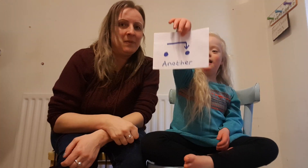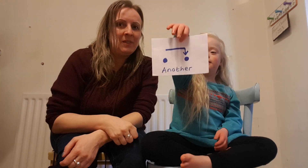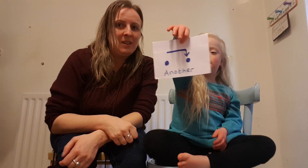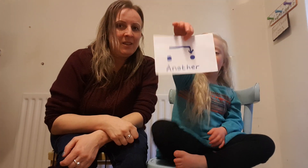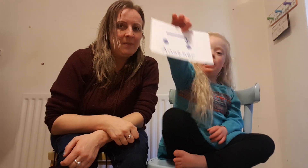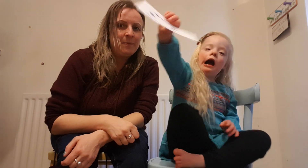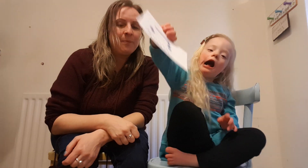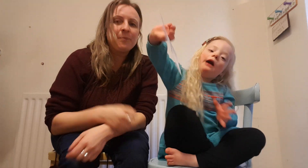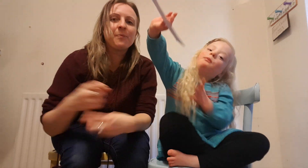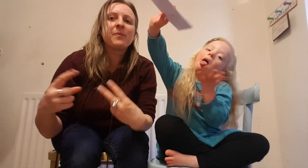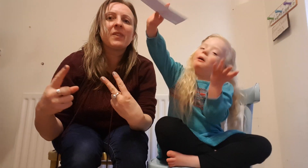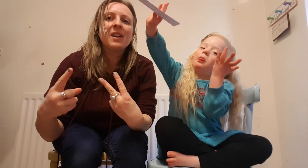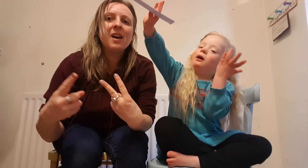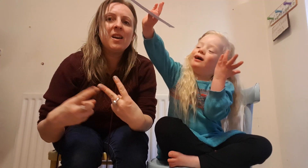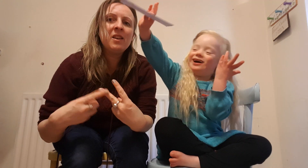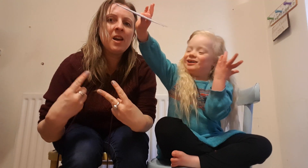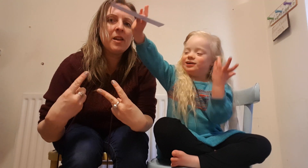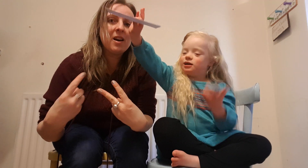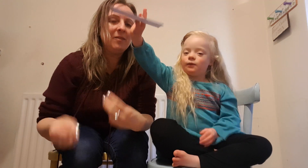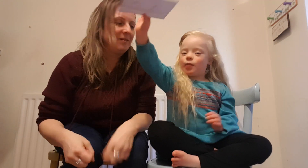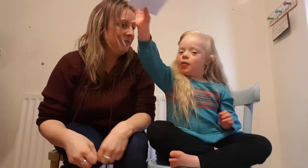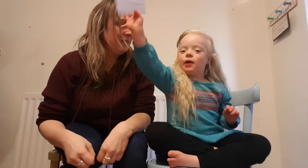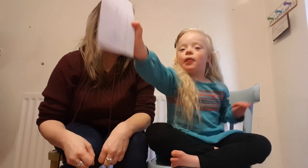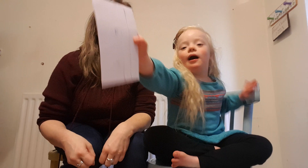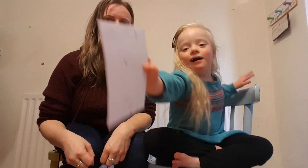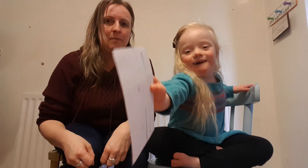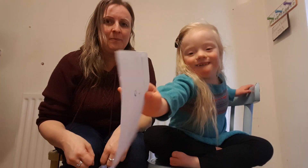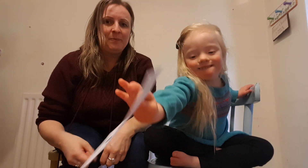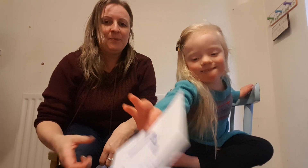This hand. Another. Another. Blah, blah, blah.